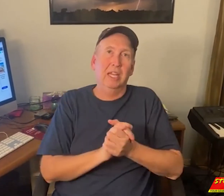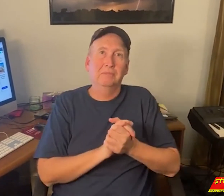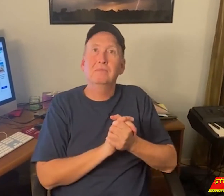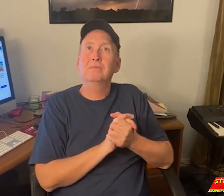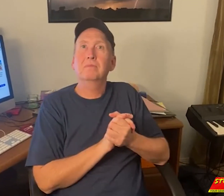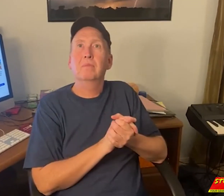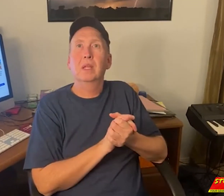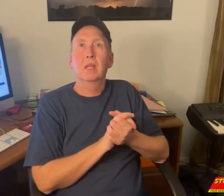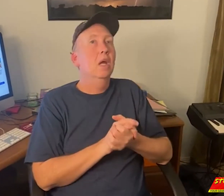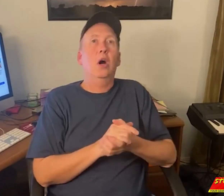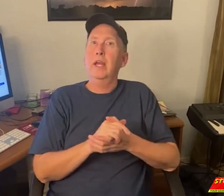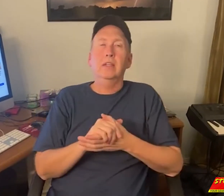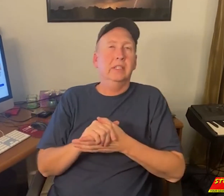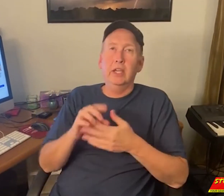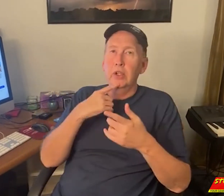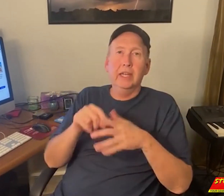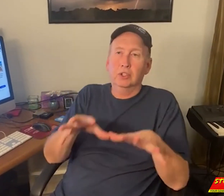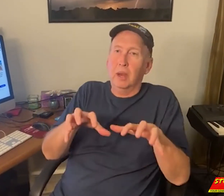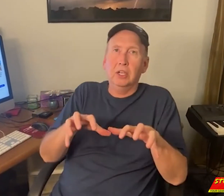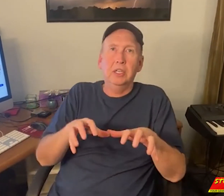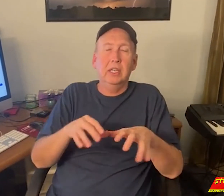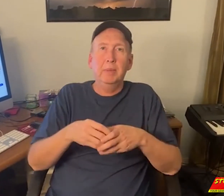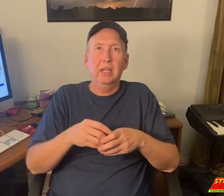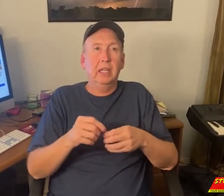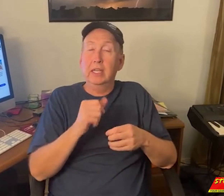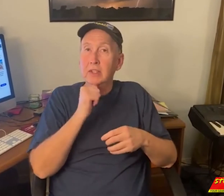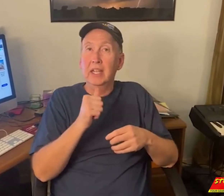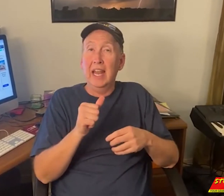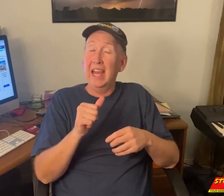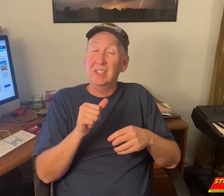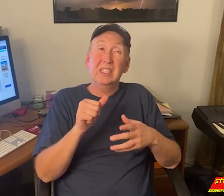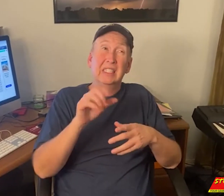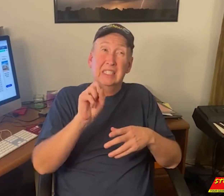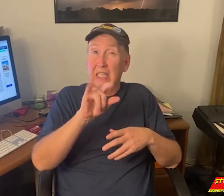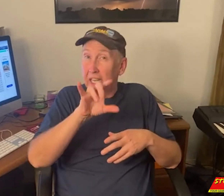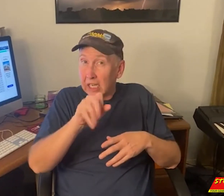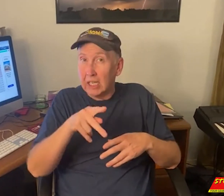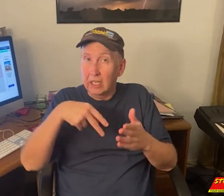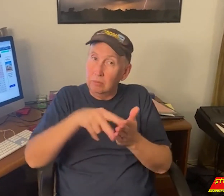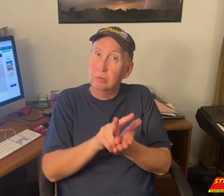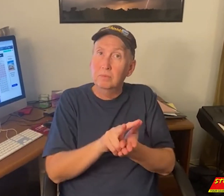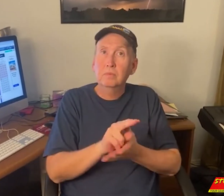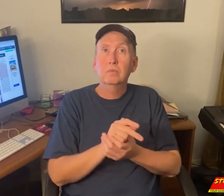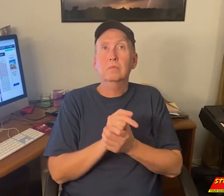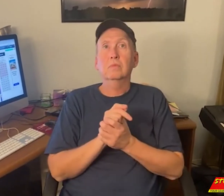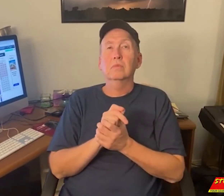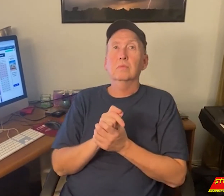rain. More traction with sleet? Oh yes, yeah. It doesn't stick? Traction. I mean, it doesn't get as slick. Now, what can make it slick is when that